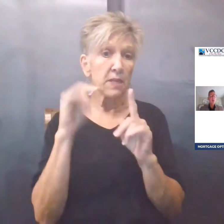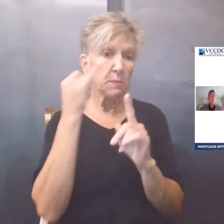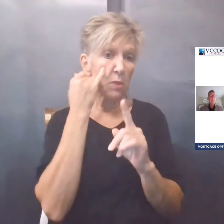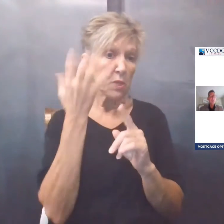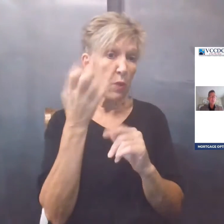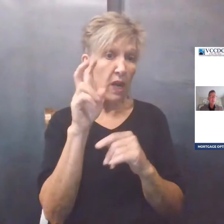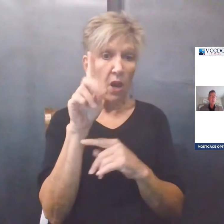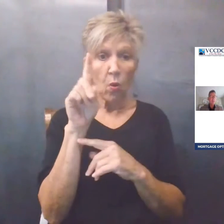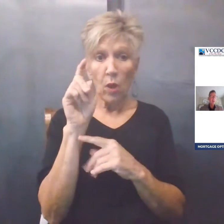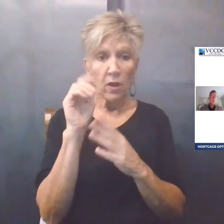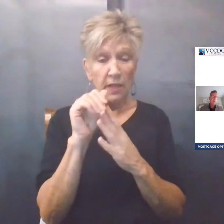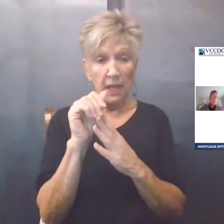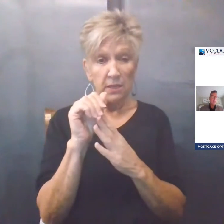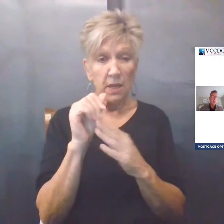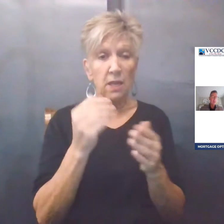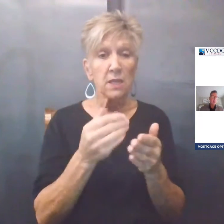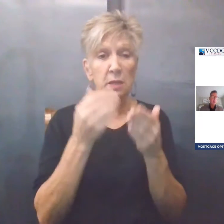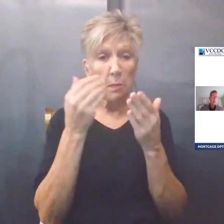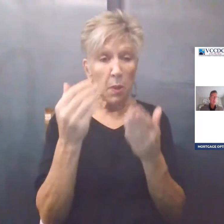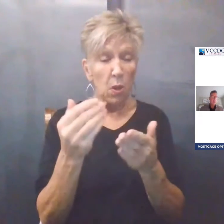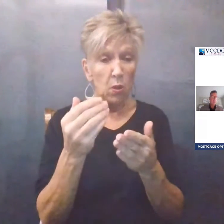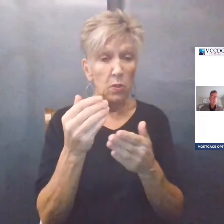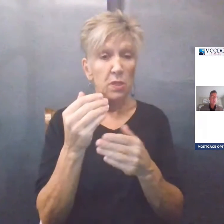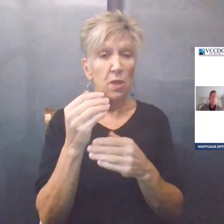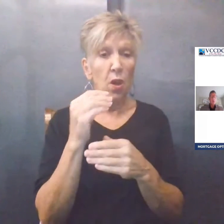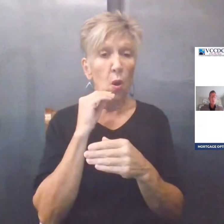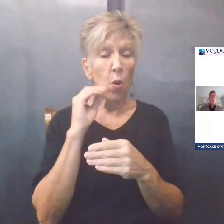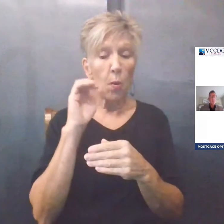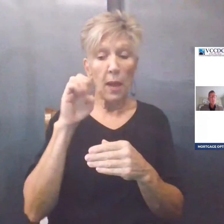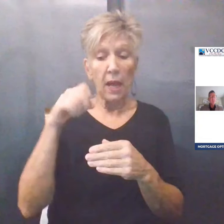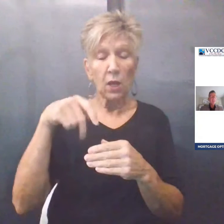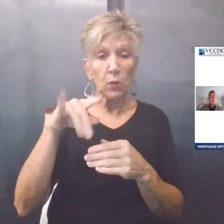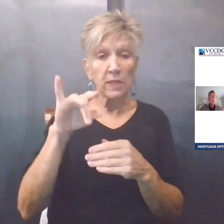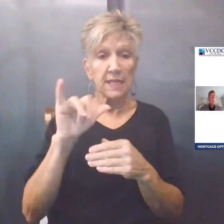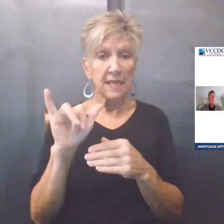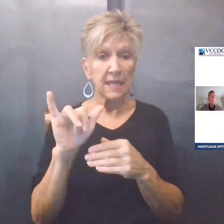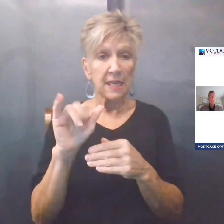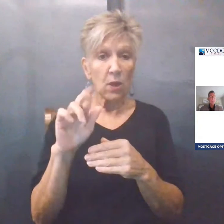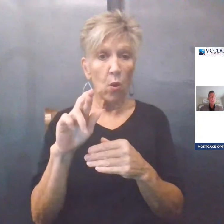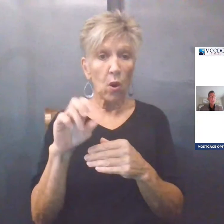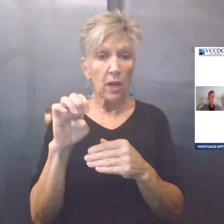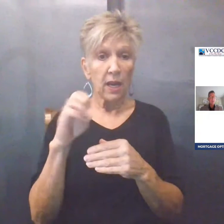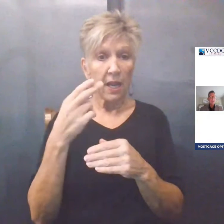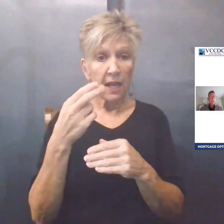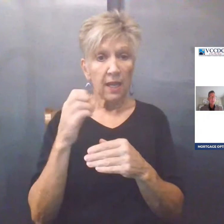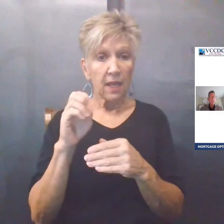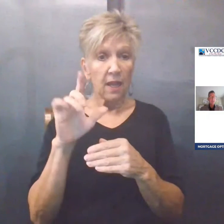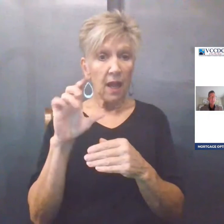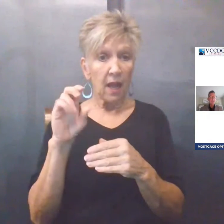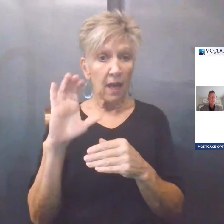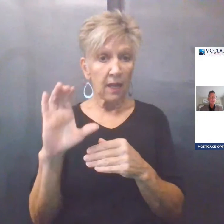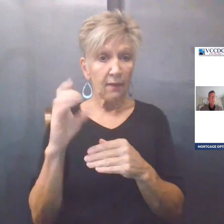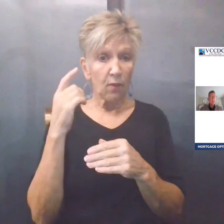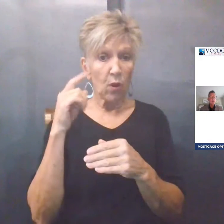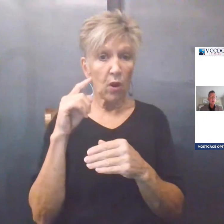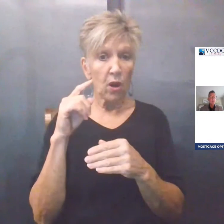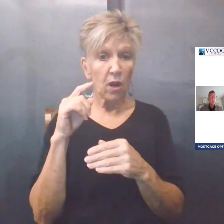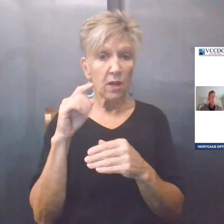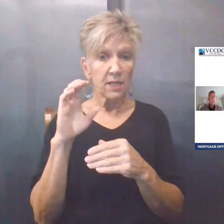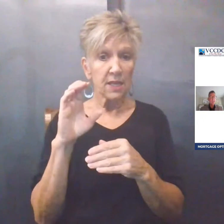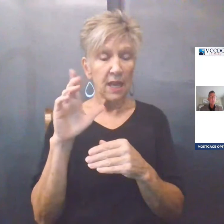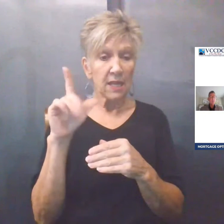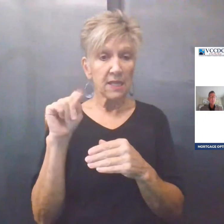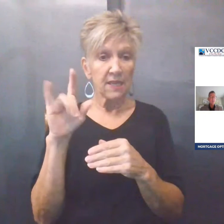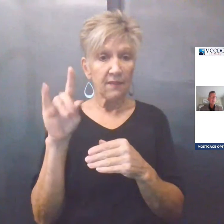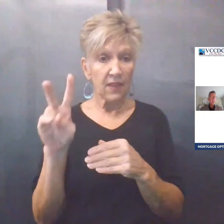So a proposed home equity loan or HELOC for $100,000. What you would do to understand your combined loan to value based on that scenario is